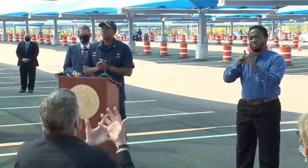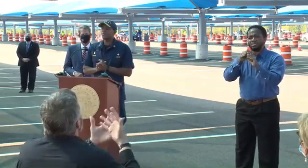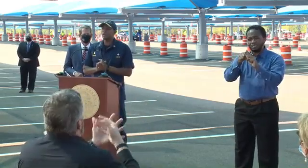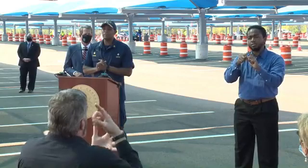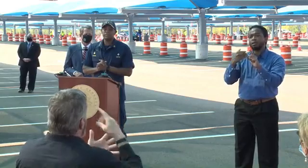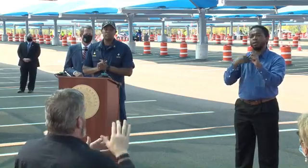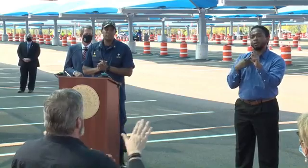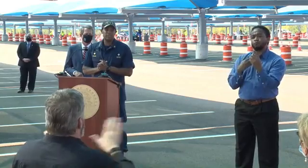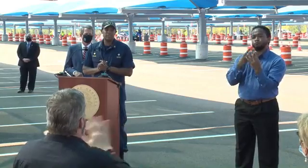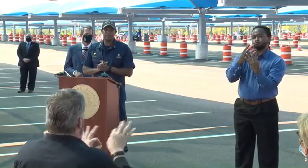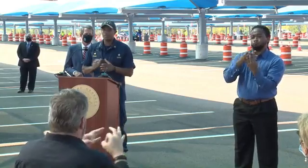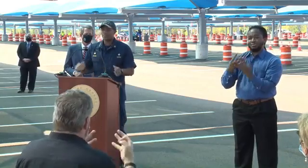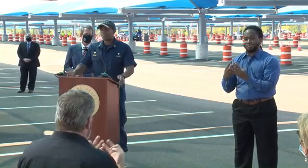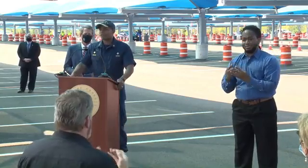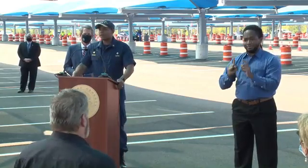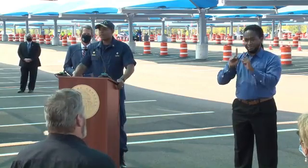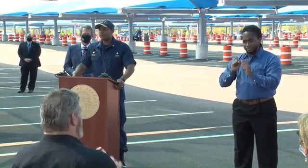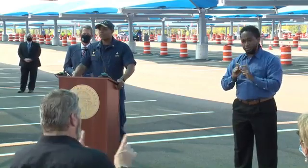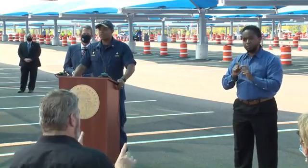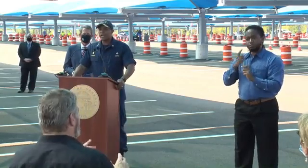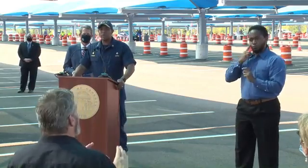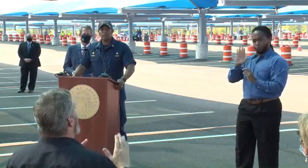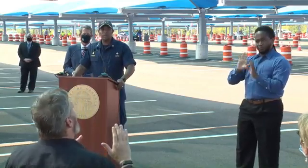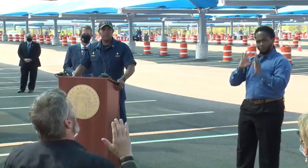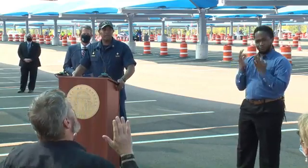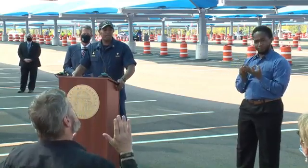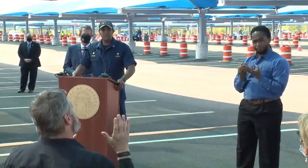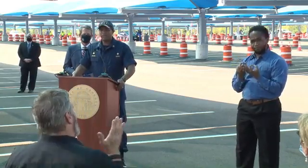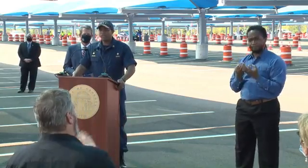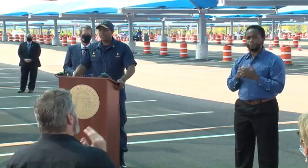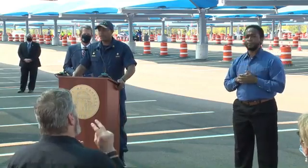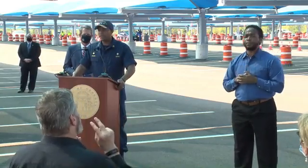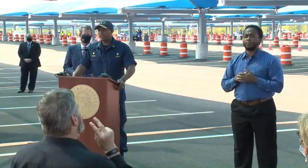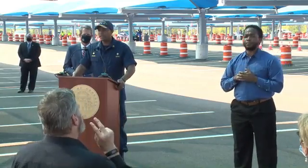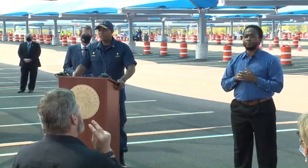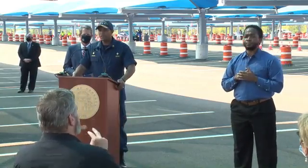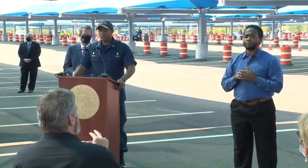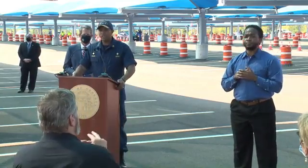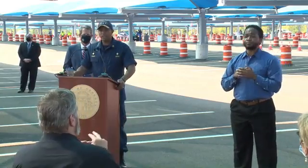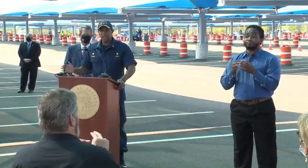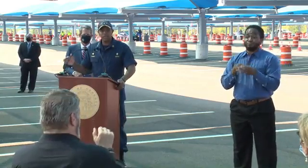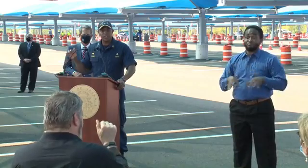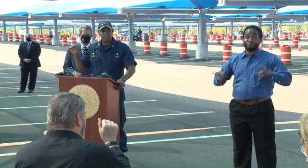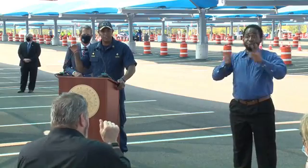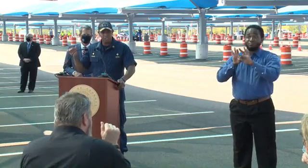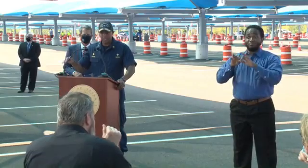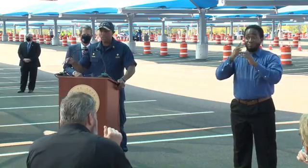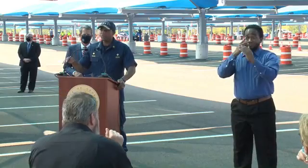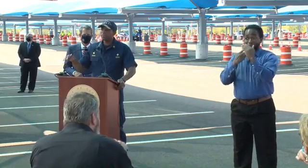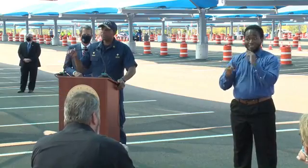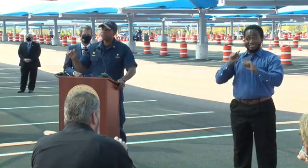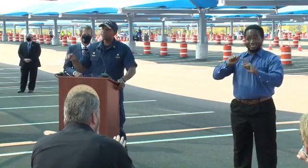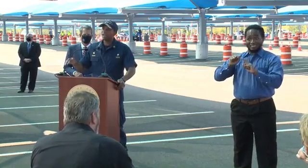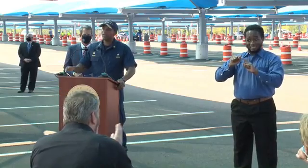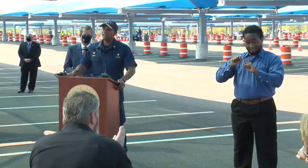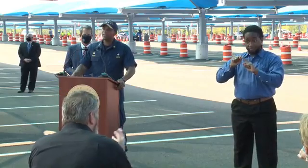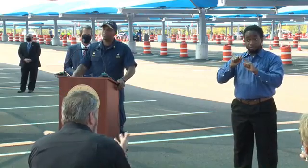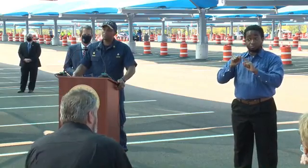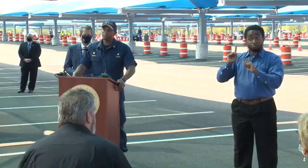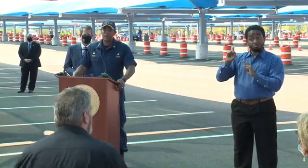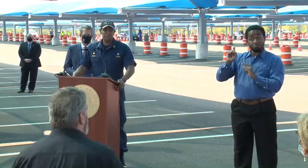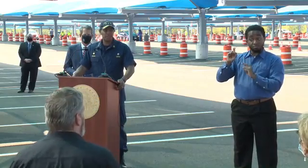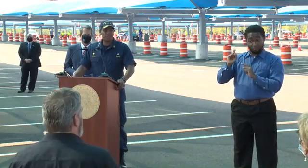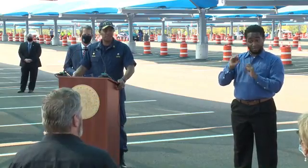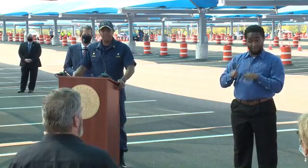the number one predictor of whether or not we're going to be able to safely reopen is whether or not we can continue to drive